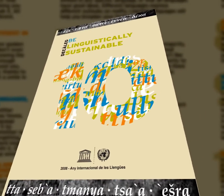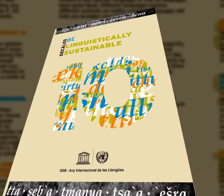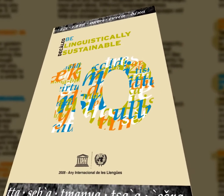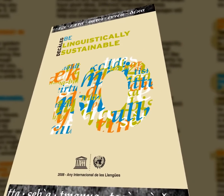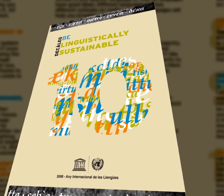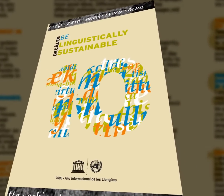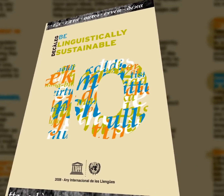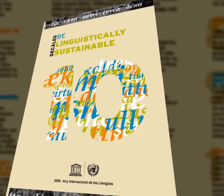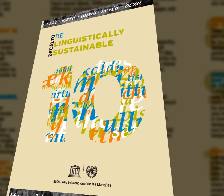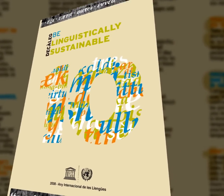10 tips.